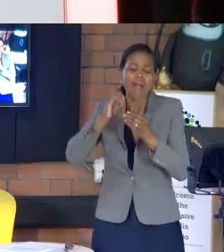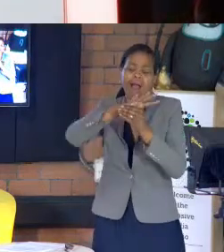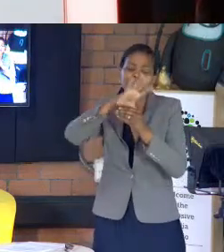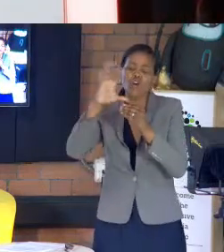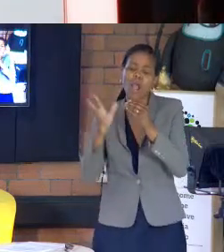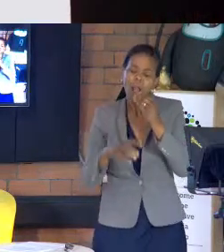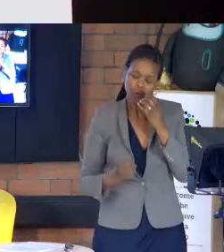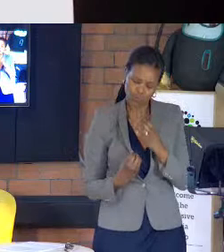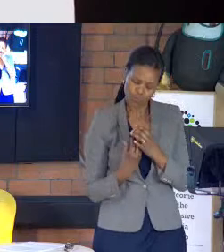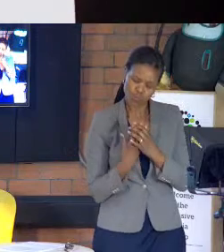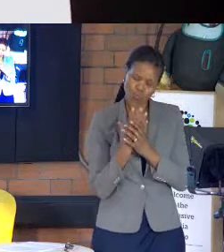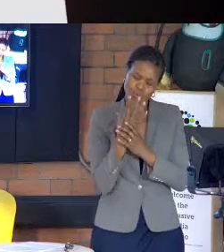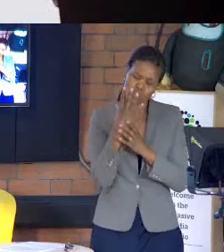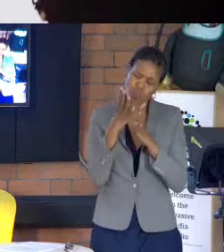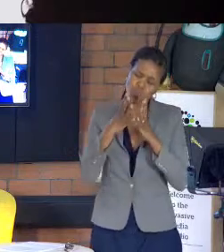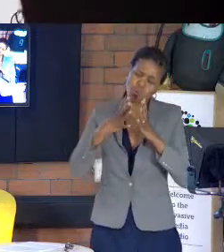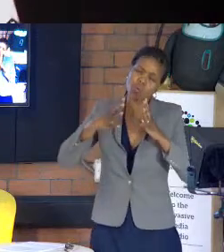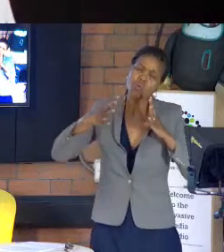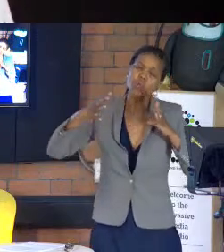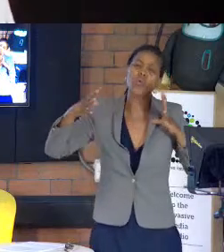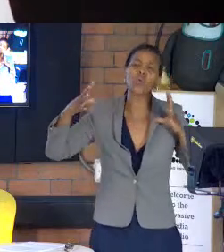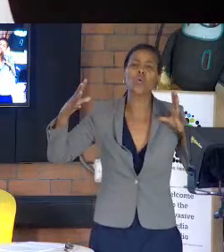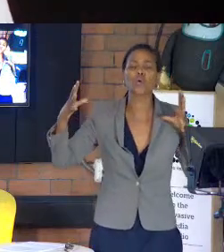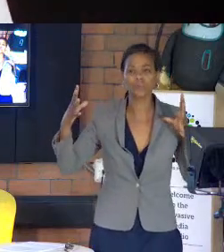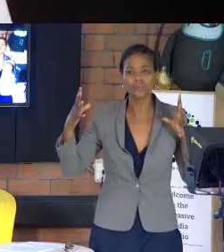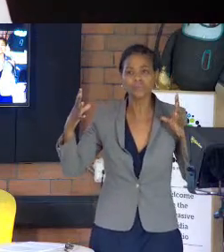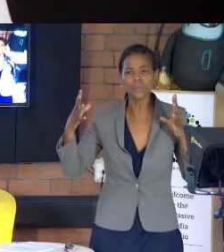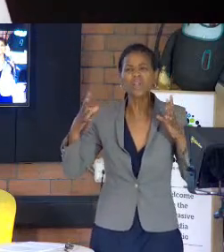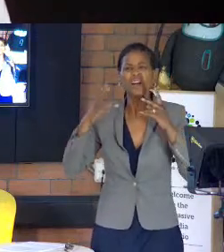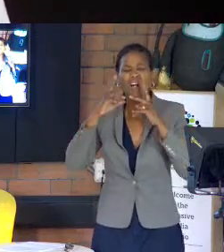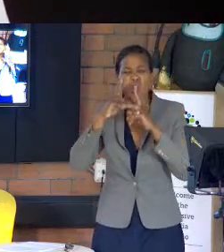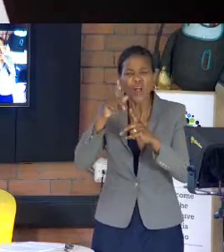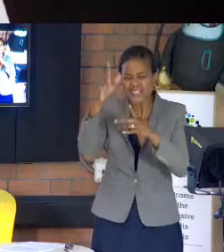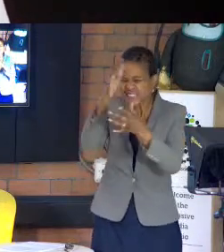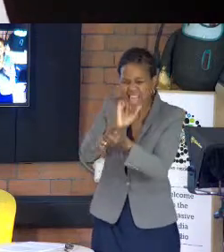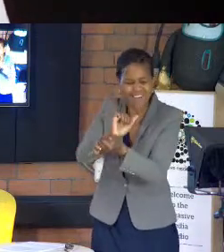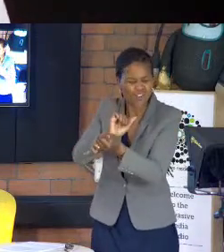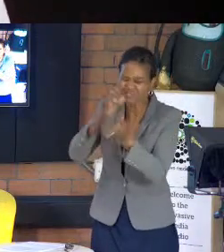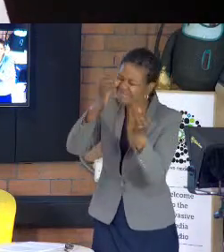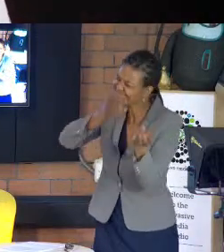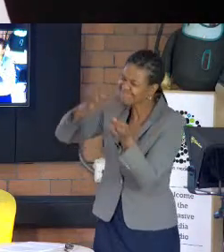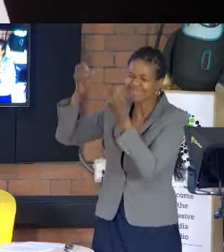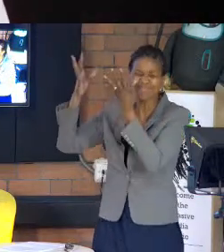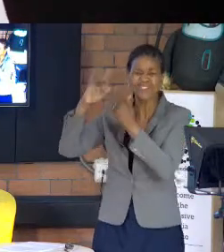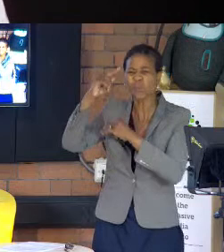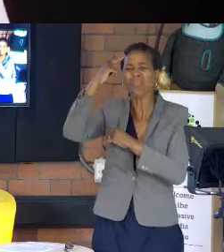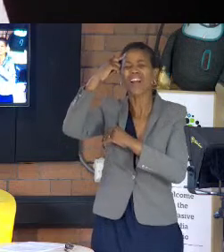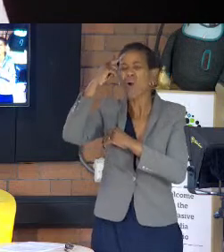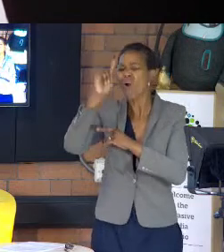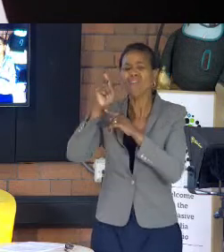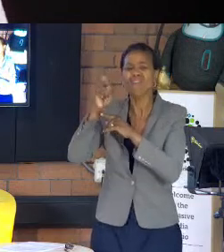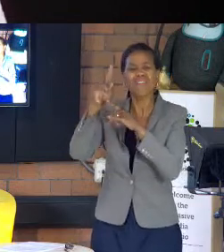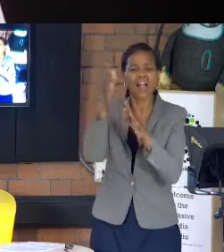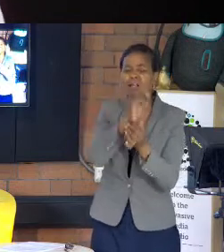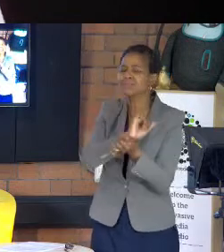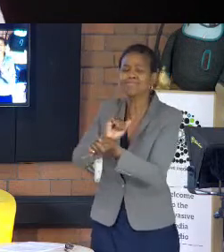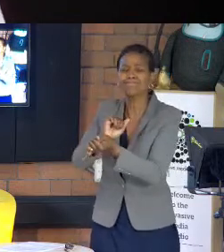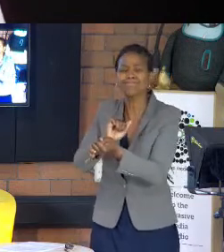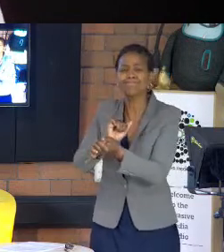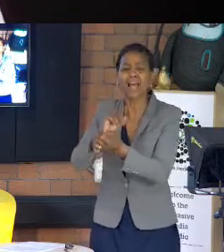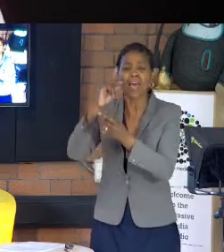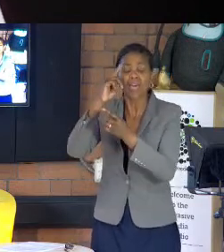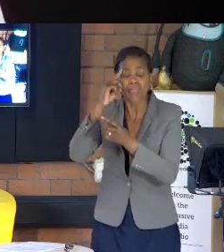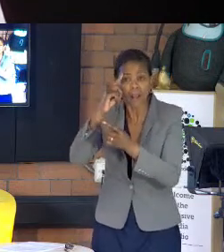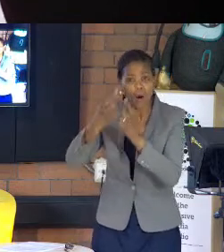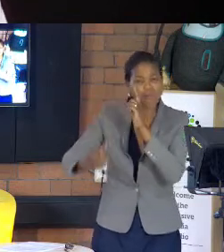grown. If we look past the barbarianism of slavery and its legacy, we will be able to see